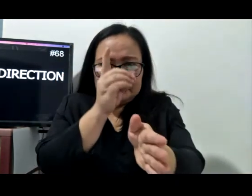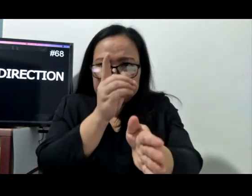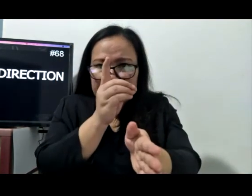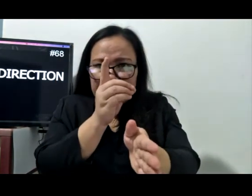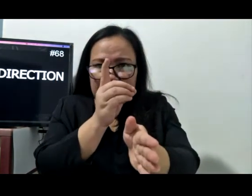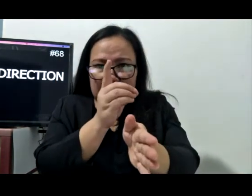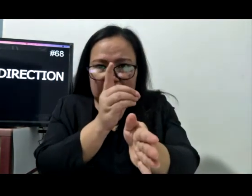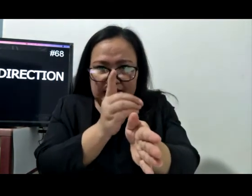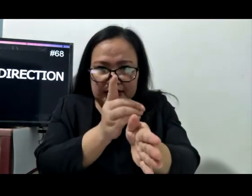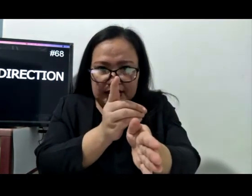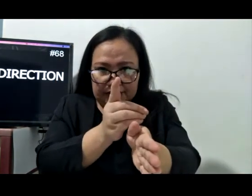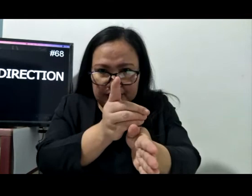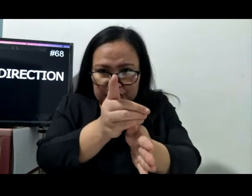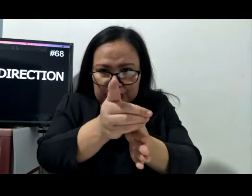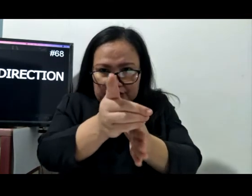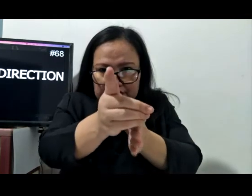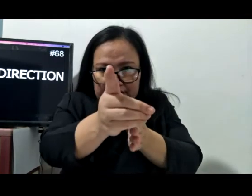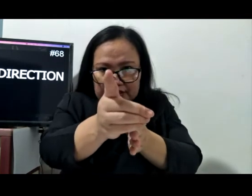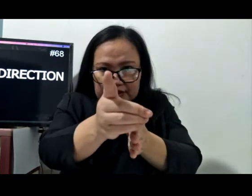here, direction,